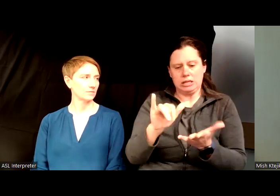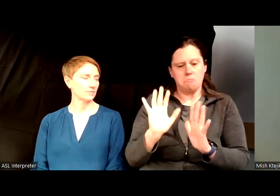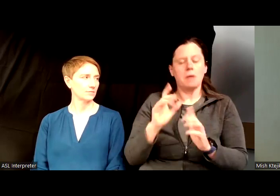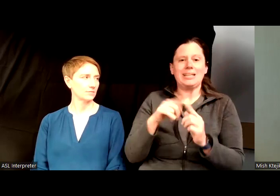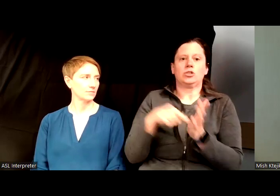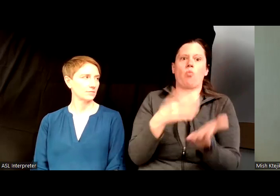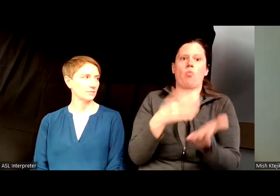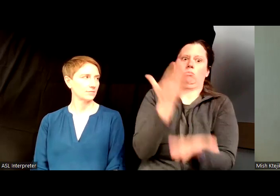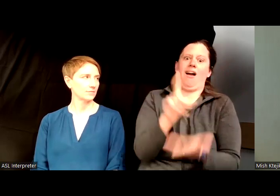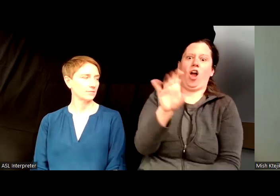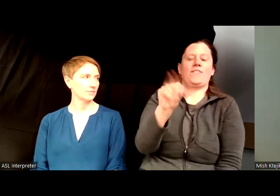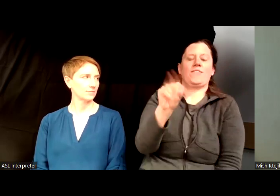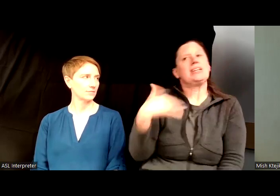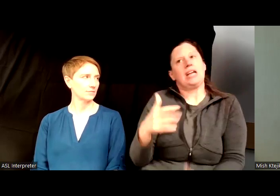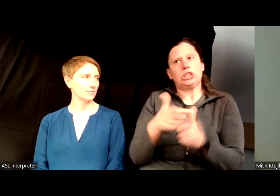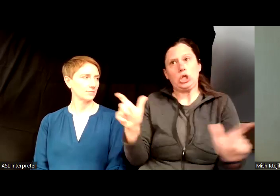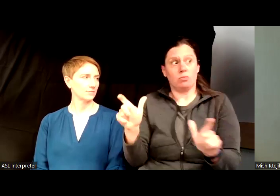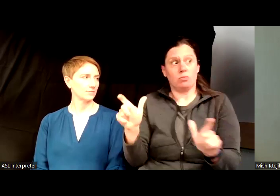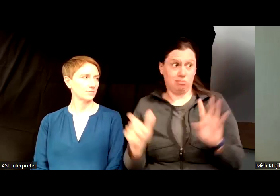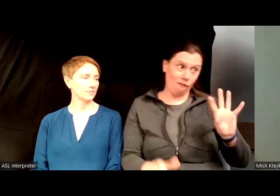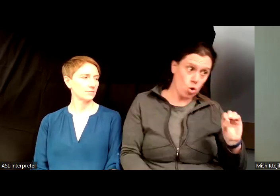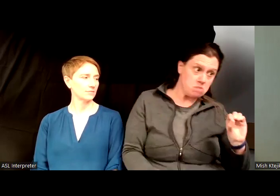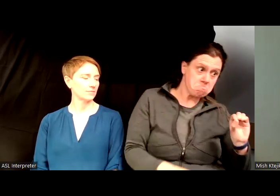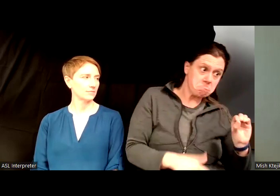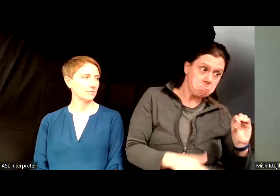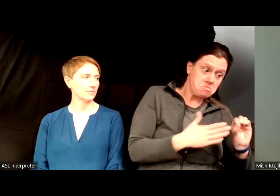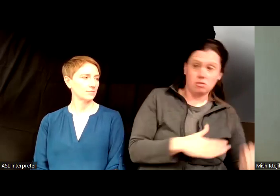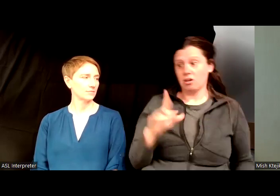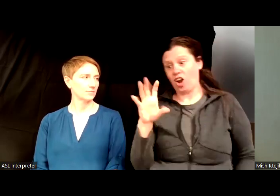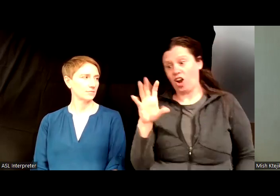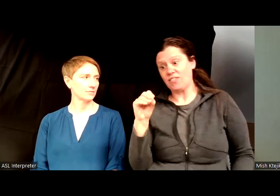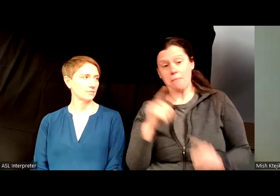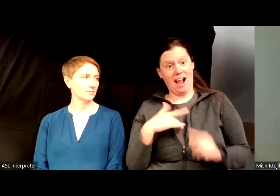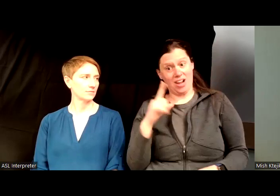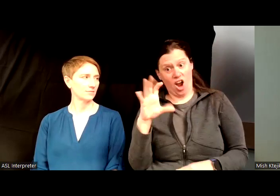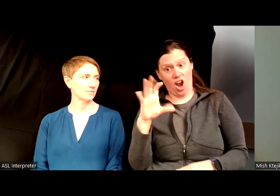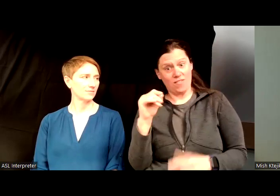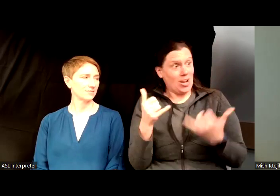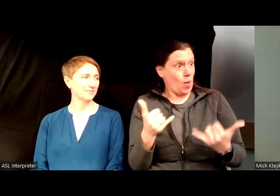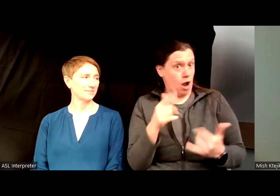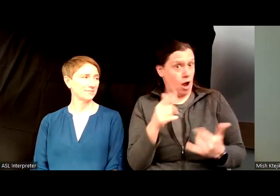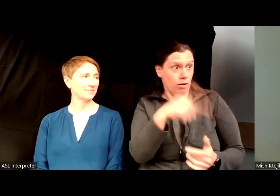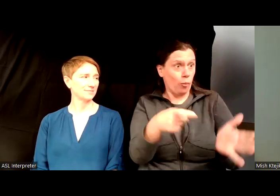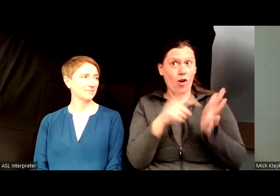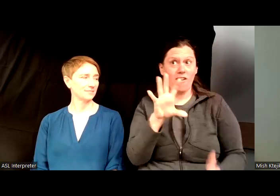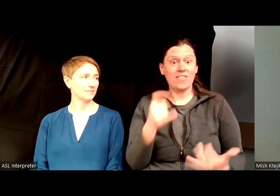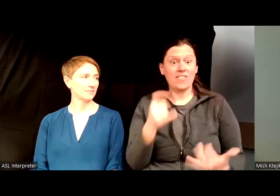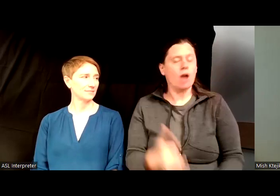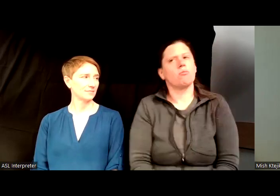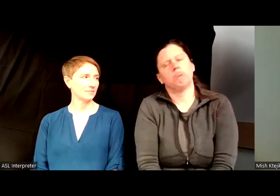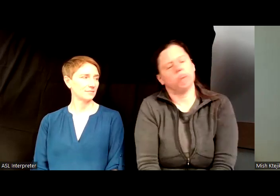credential. So, you know, I'm not suggesting that, but 150 hours is a lot of time. So 40